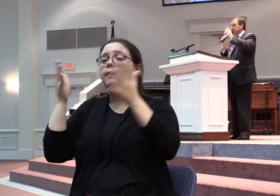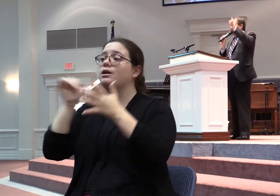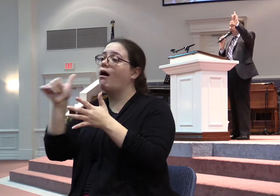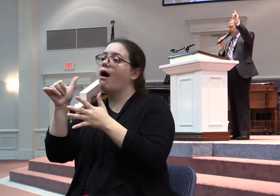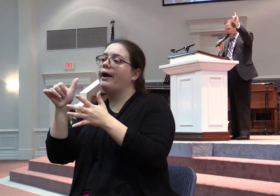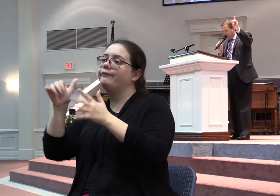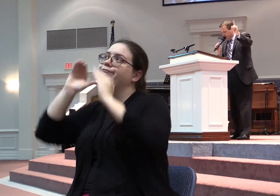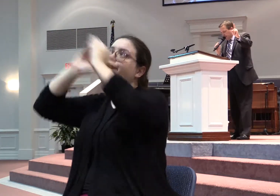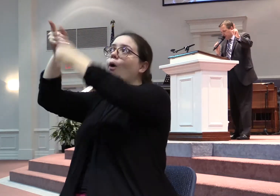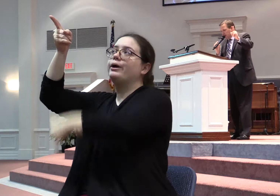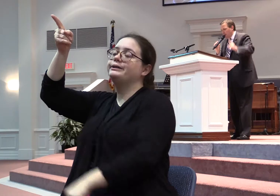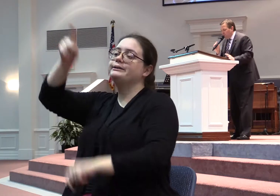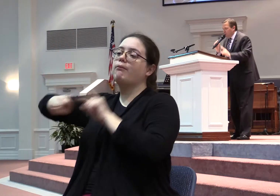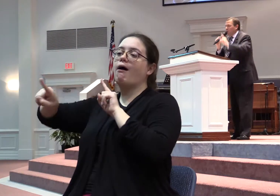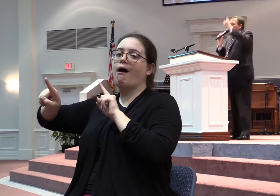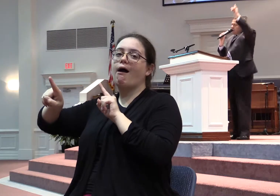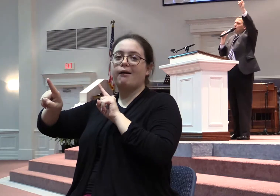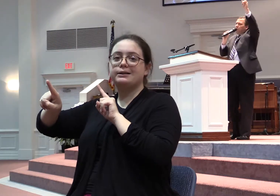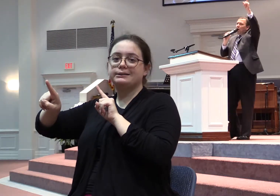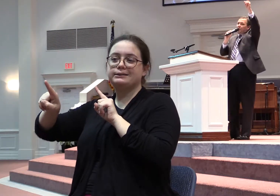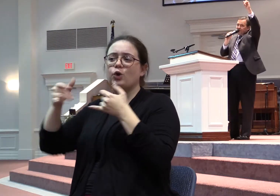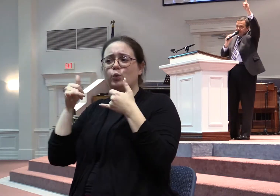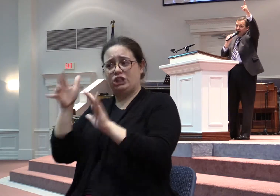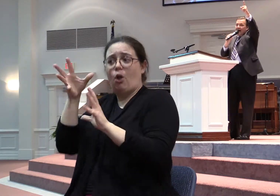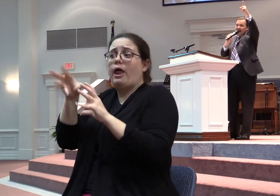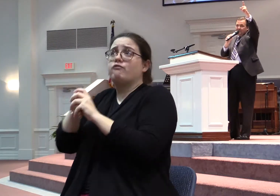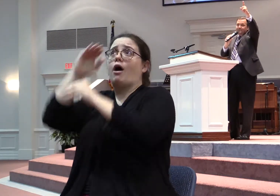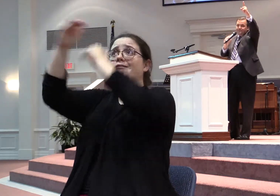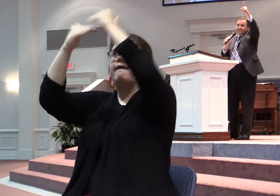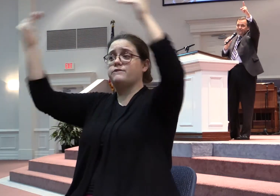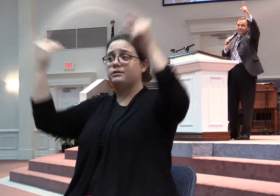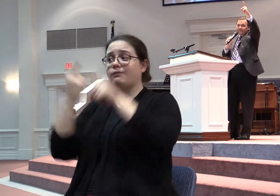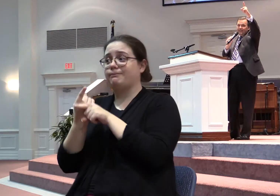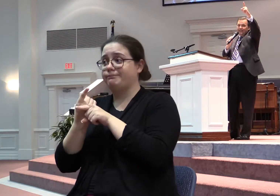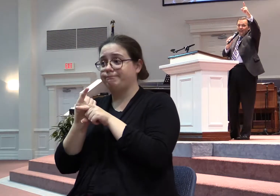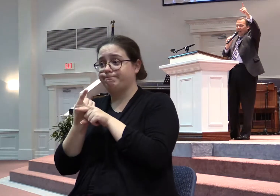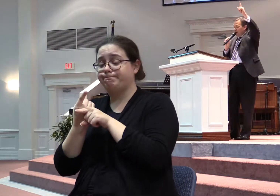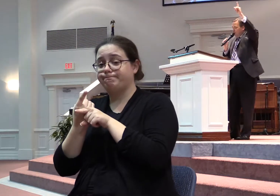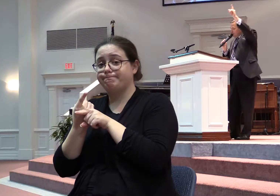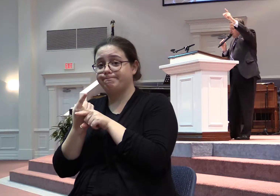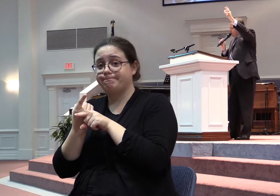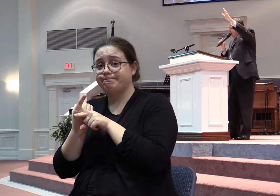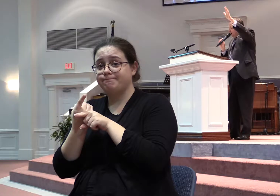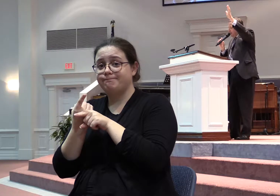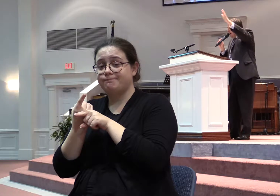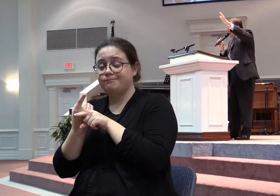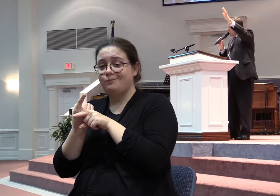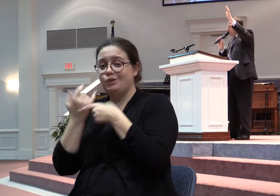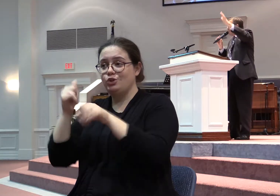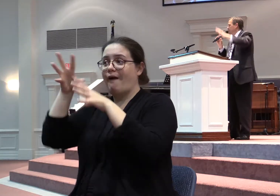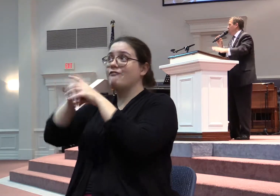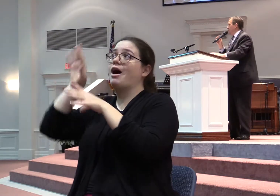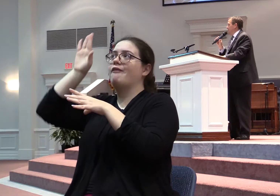as big as this, but we're still part of the sky, and we're still part of